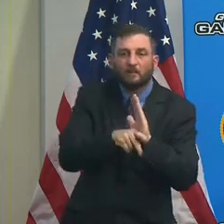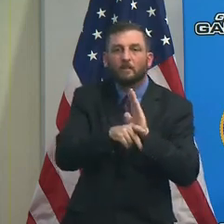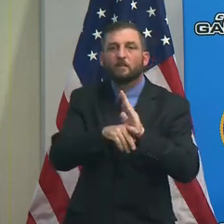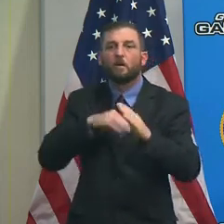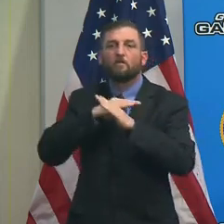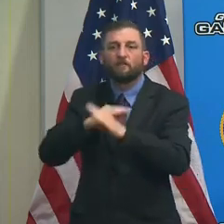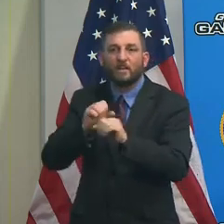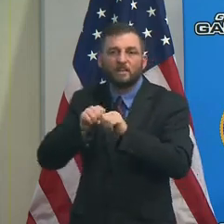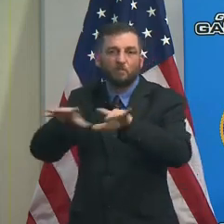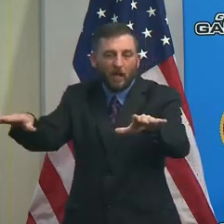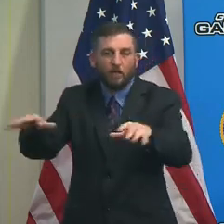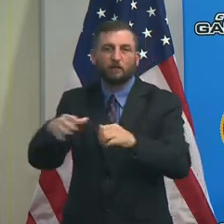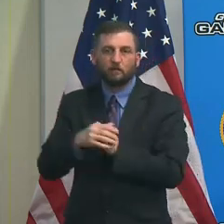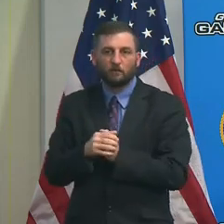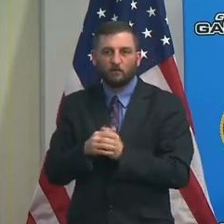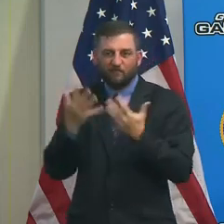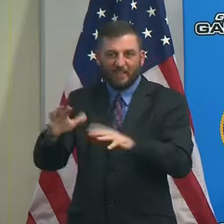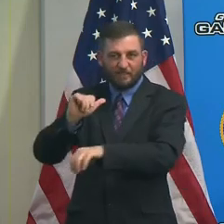place.